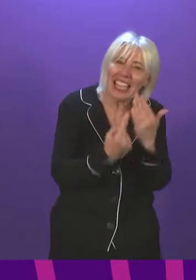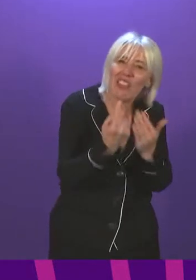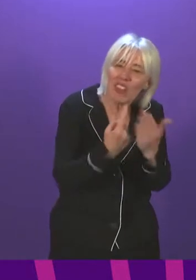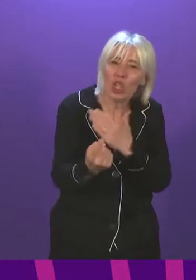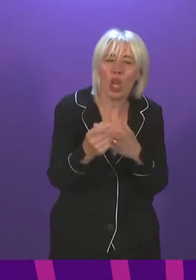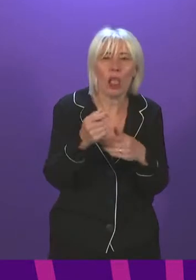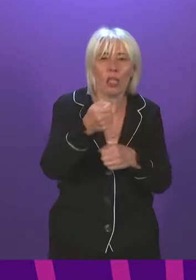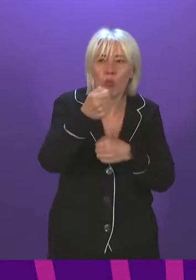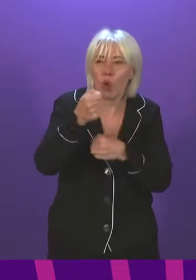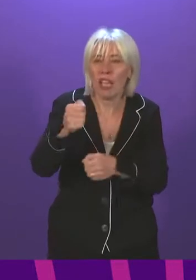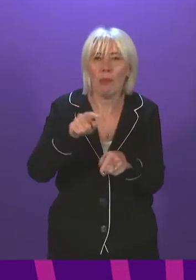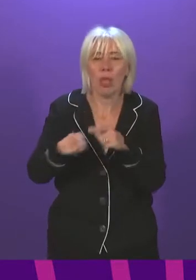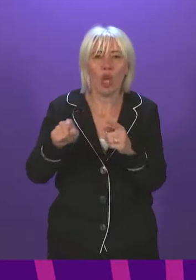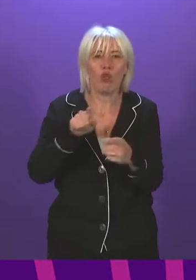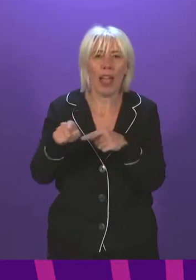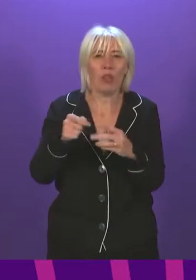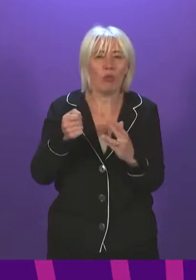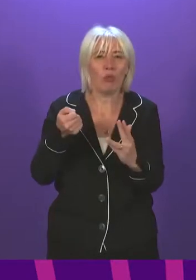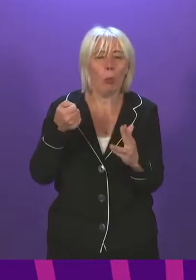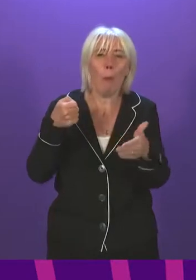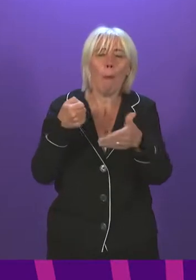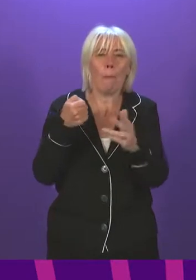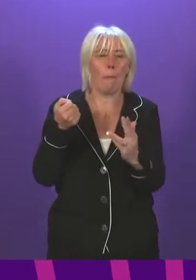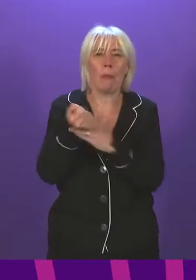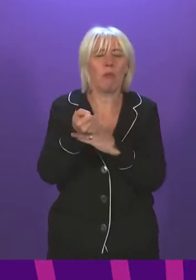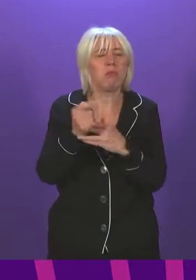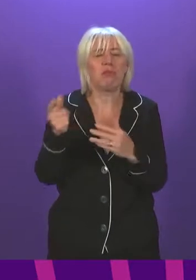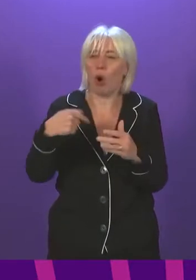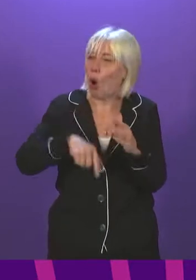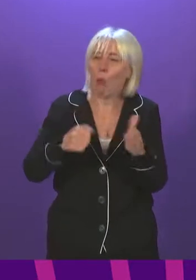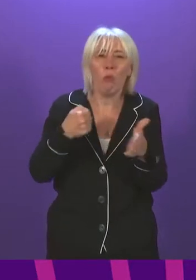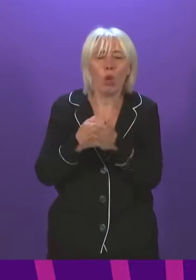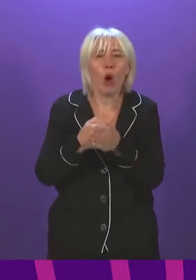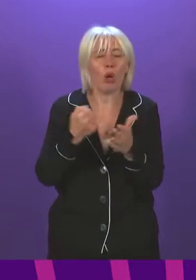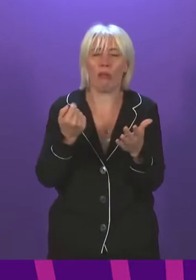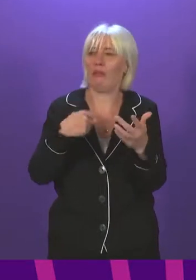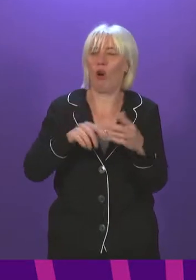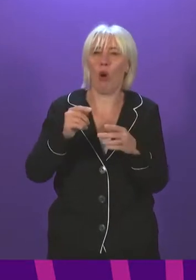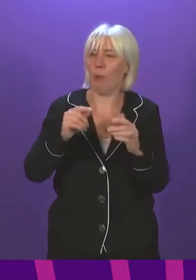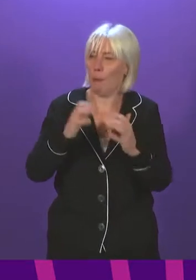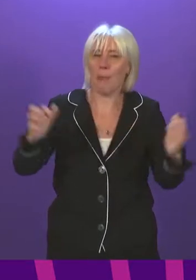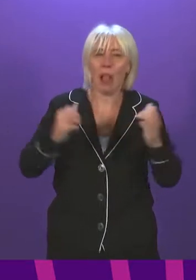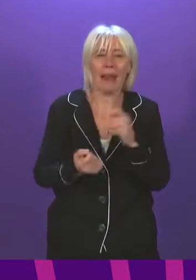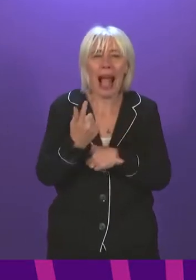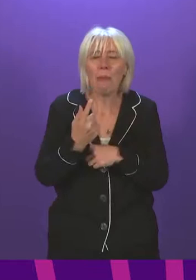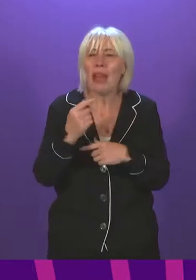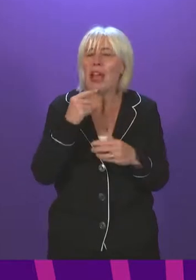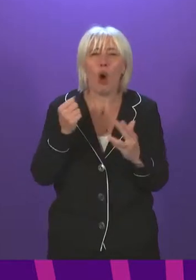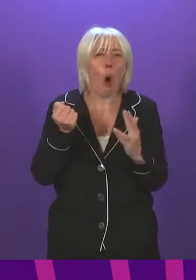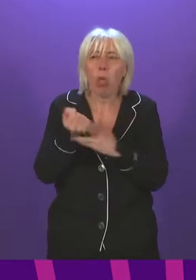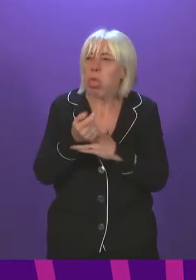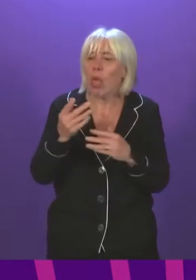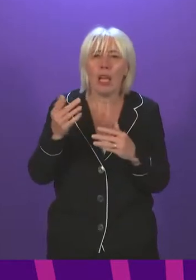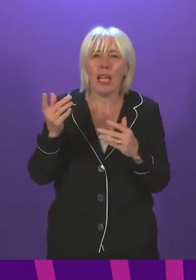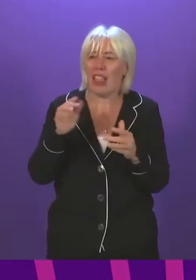they try to prevent Parliament from meeting to carry out its essential role, who seek to interfere with the rights of others to engage at Holyrood, or where their